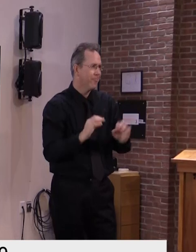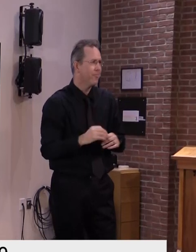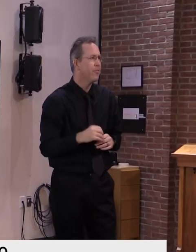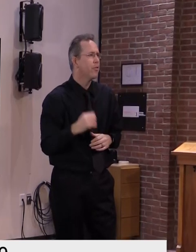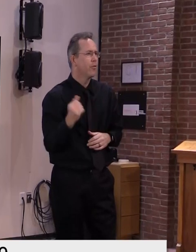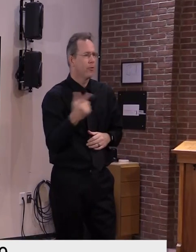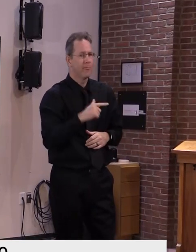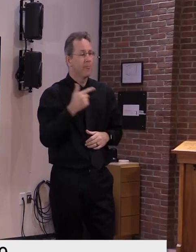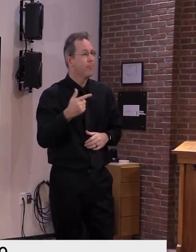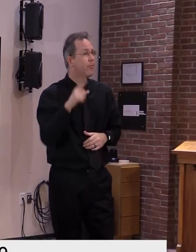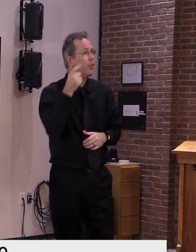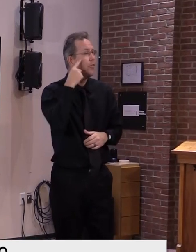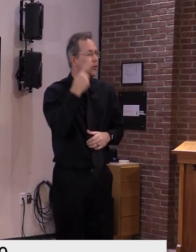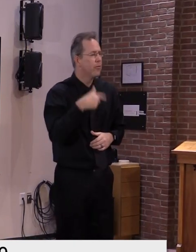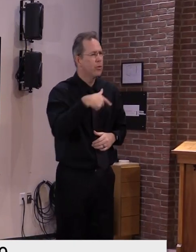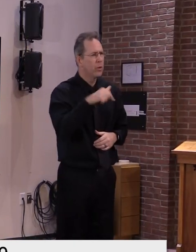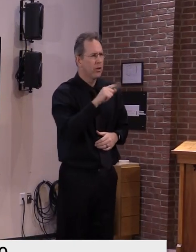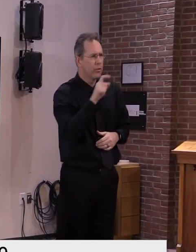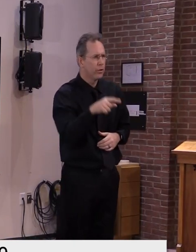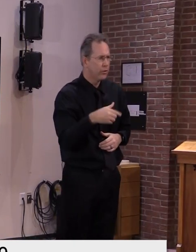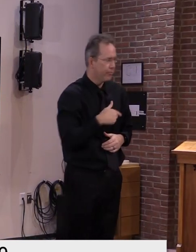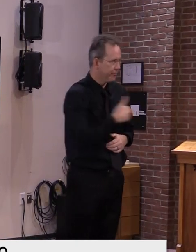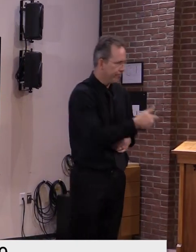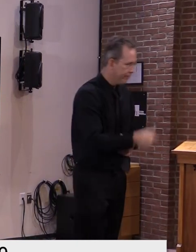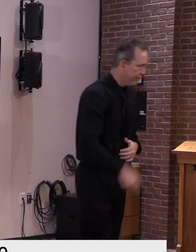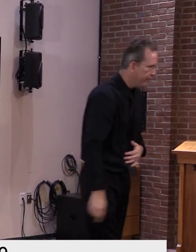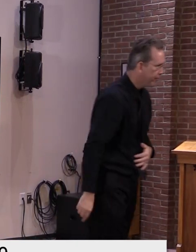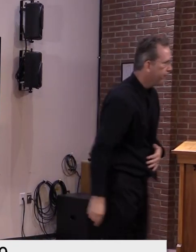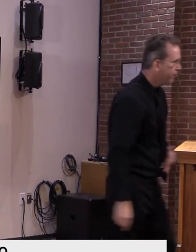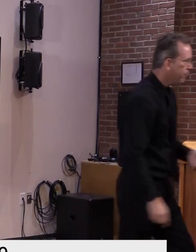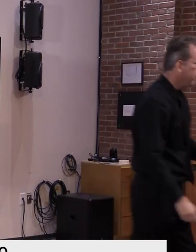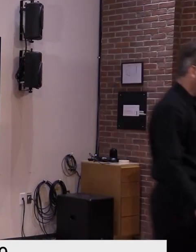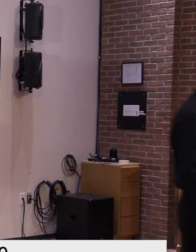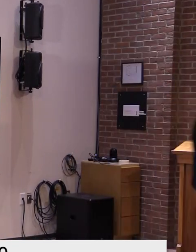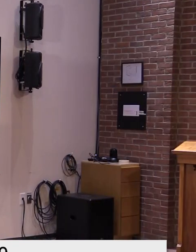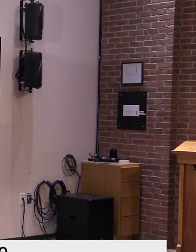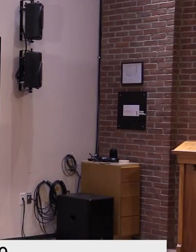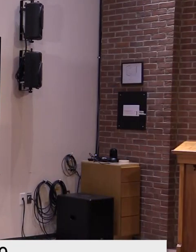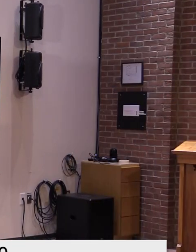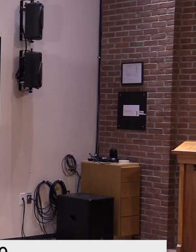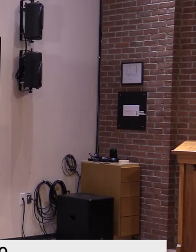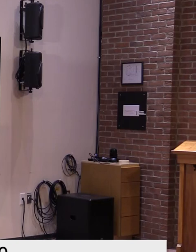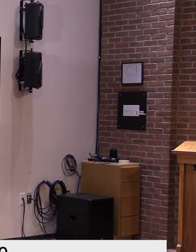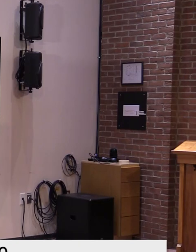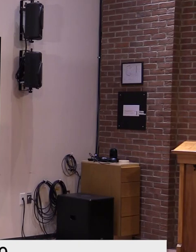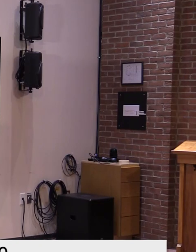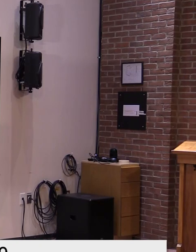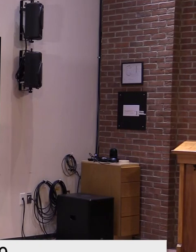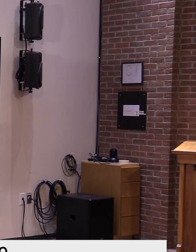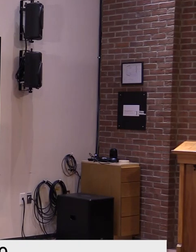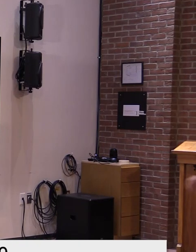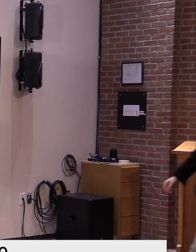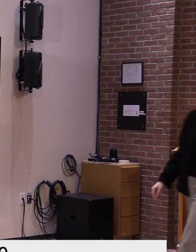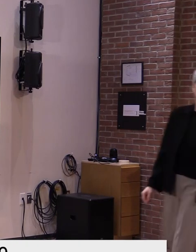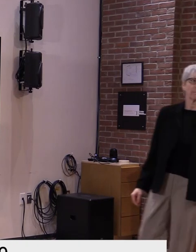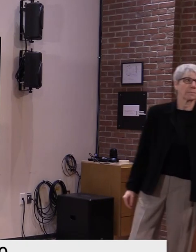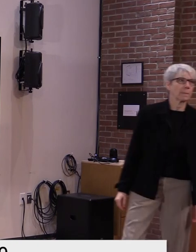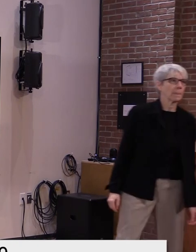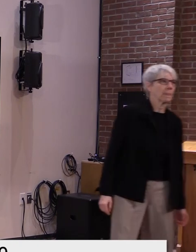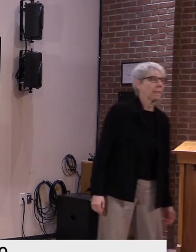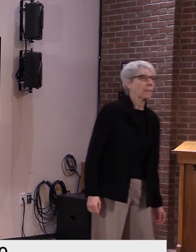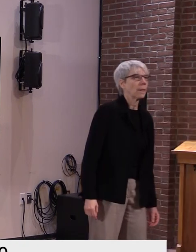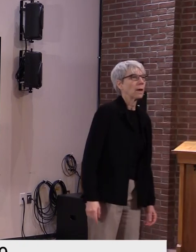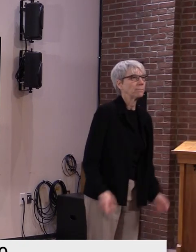Thank you, Dr. Levine. We'll now open it up to questions. We'll start in the room with Calvin. Thank you, Governor.